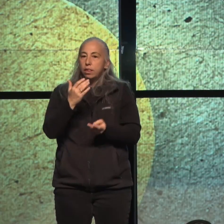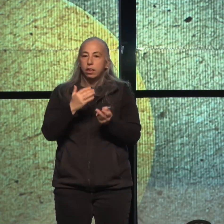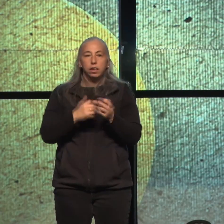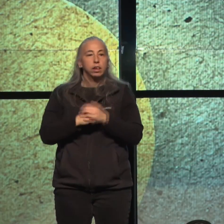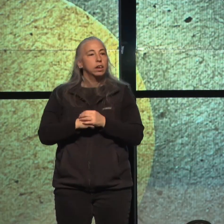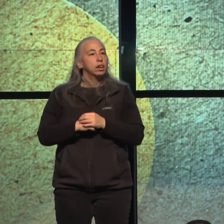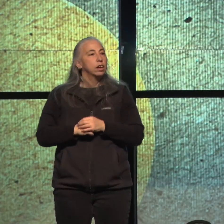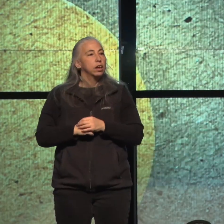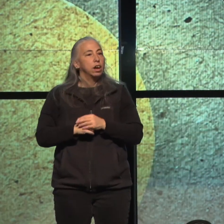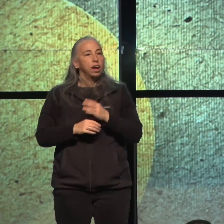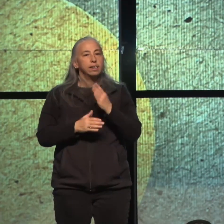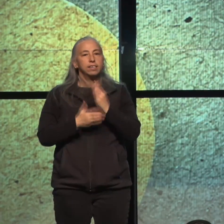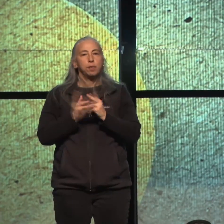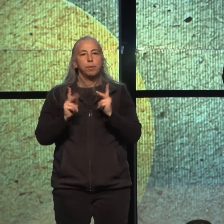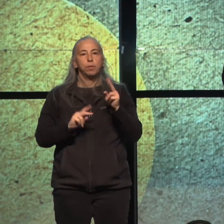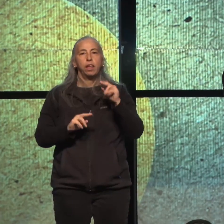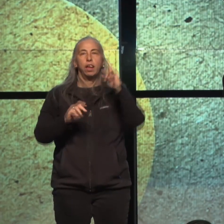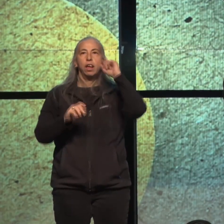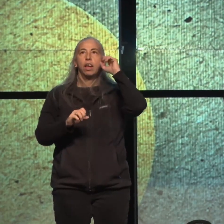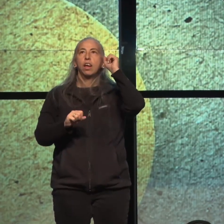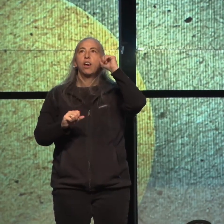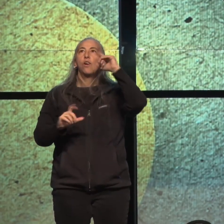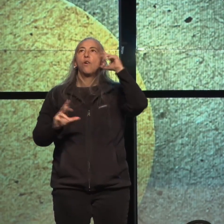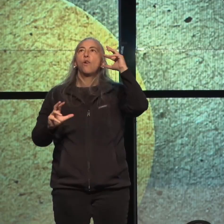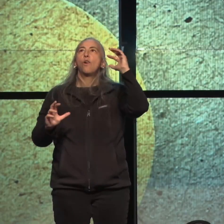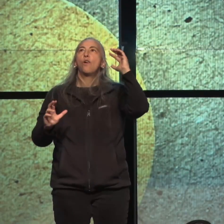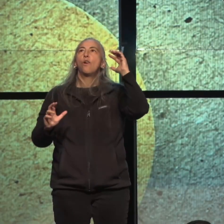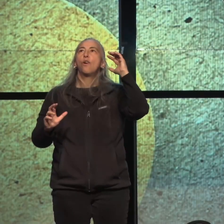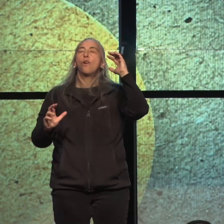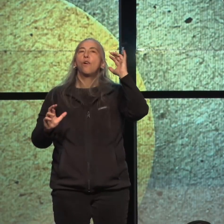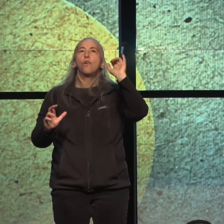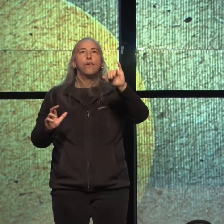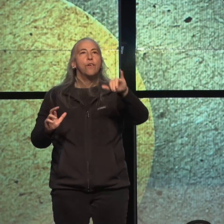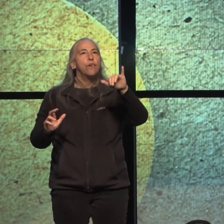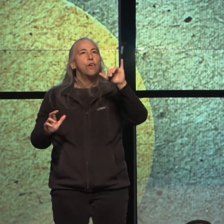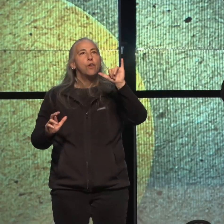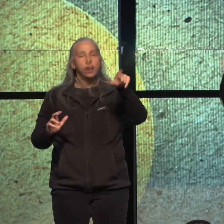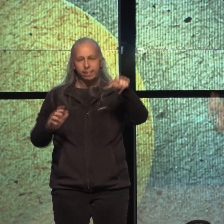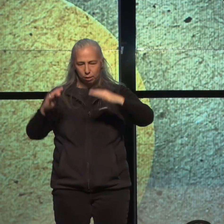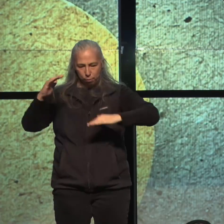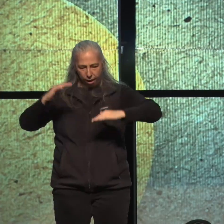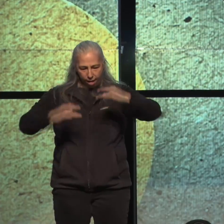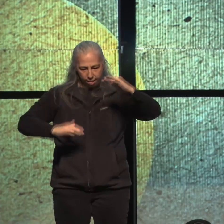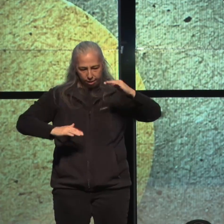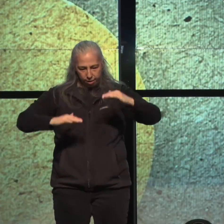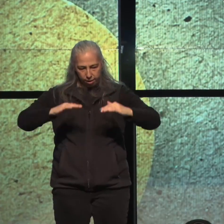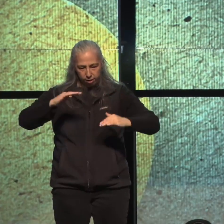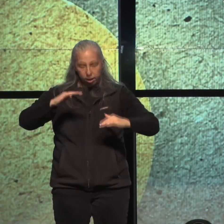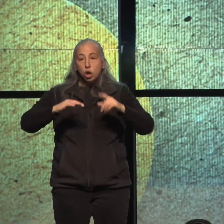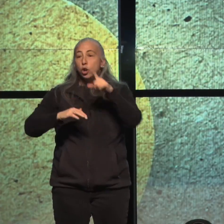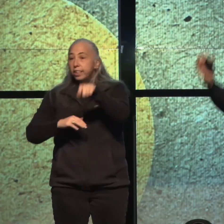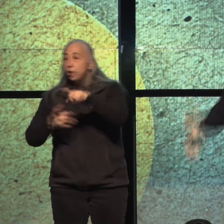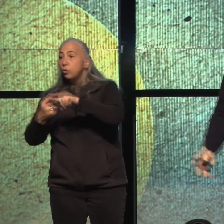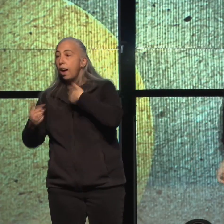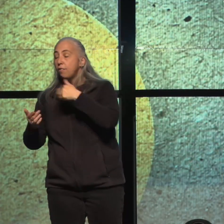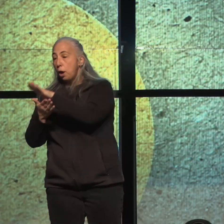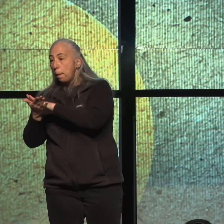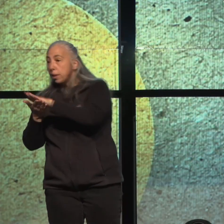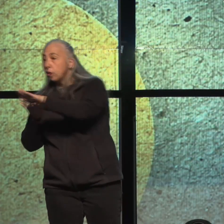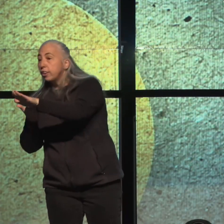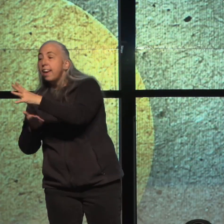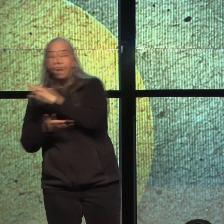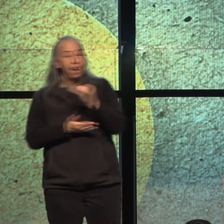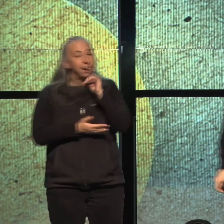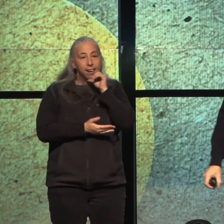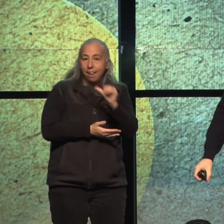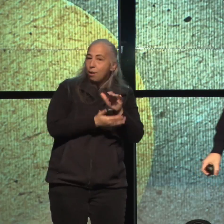Some of you are just like, I see it in your eyes. Like you cannot have purity without impurity.